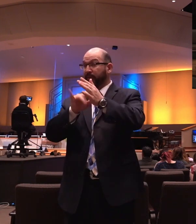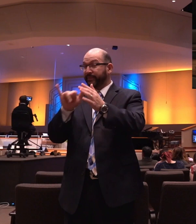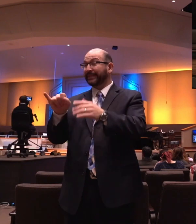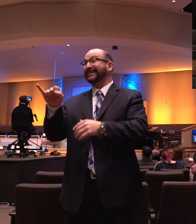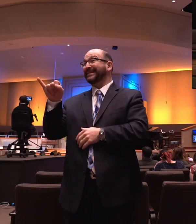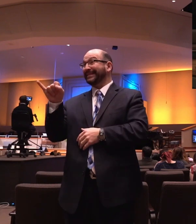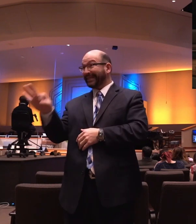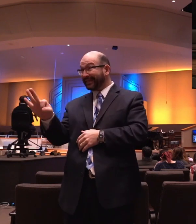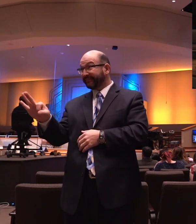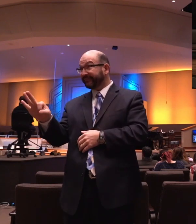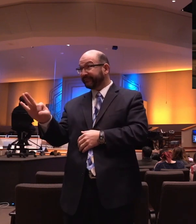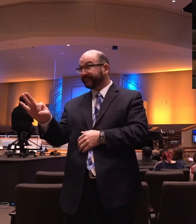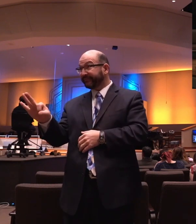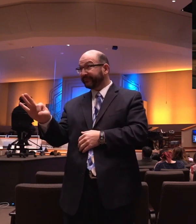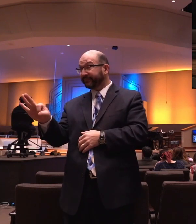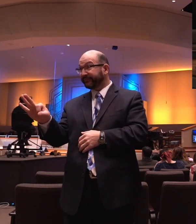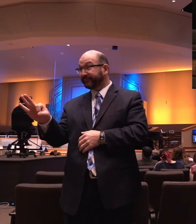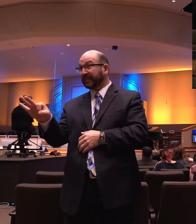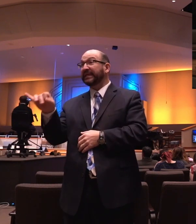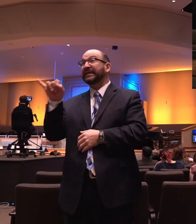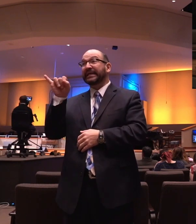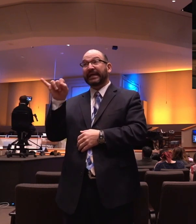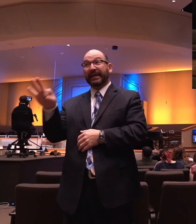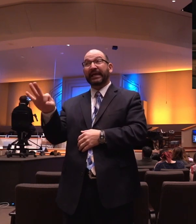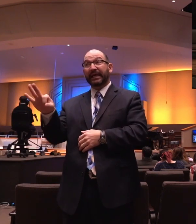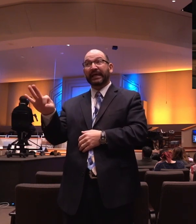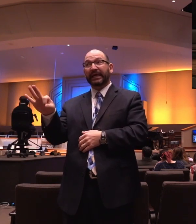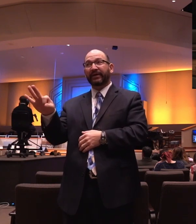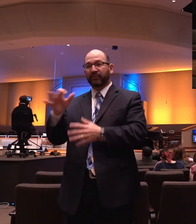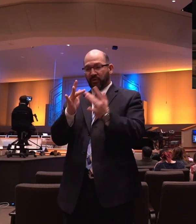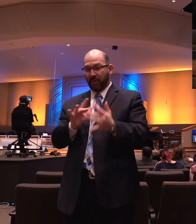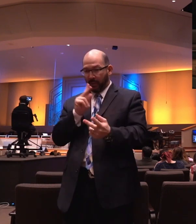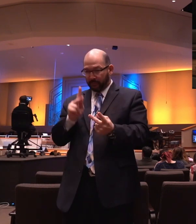If you don't have the card, you don't get the money.